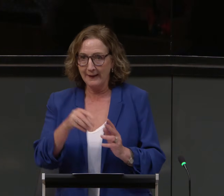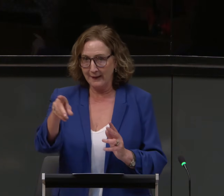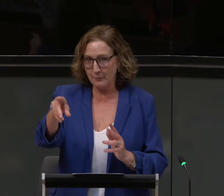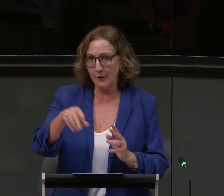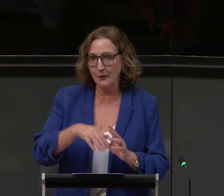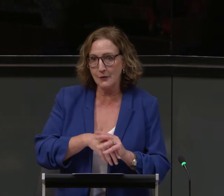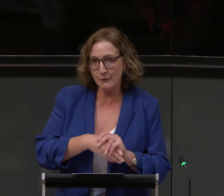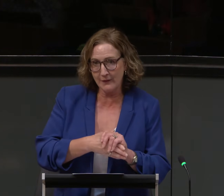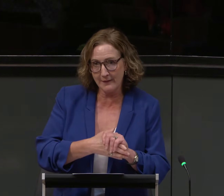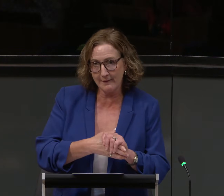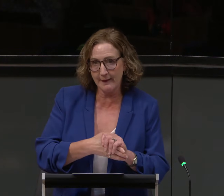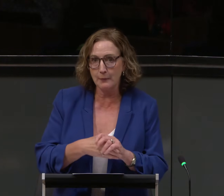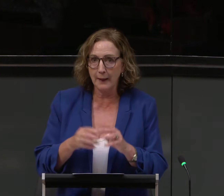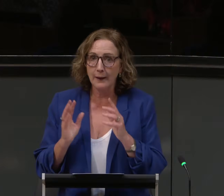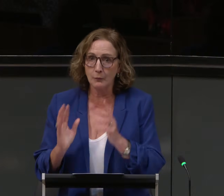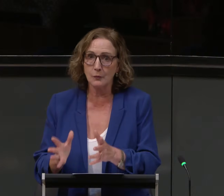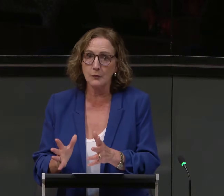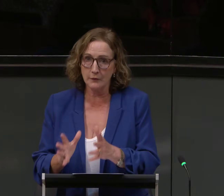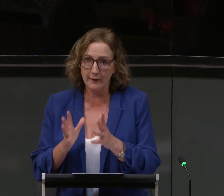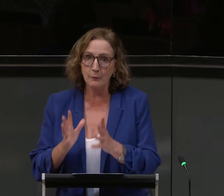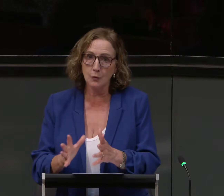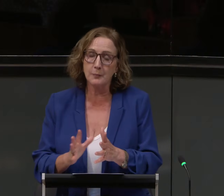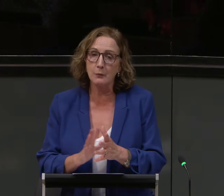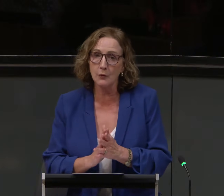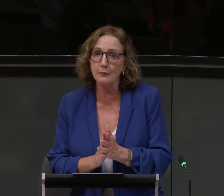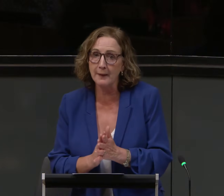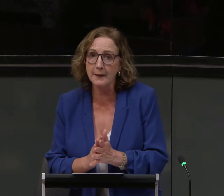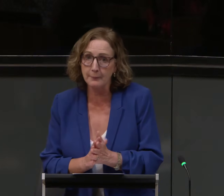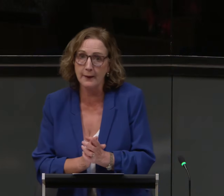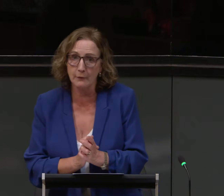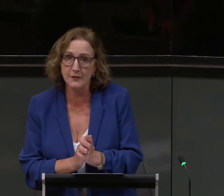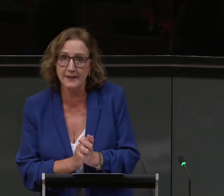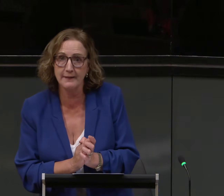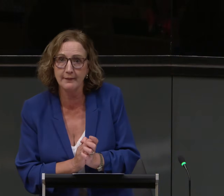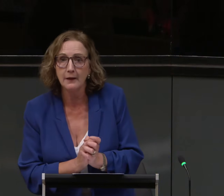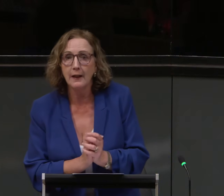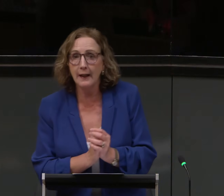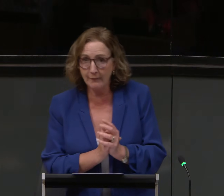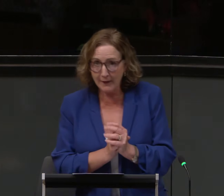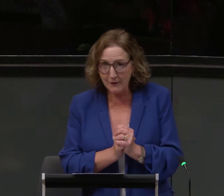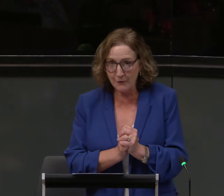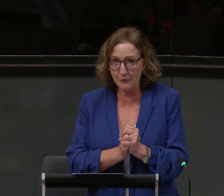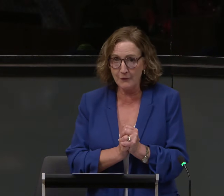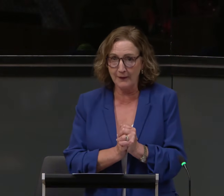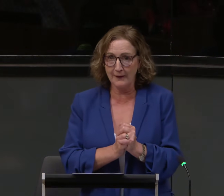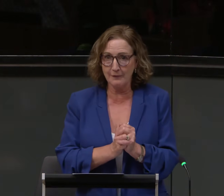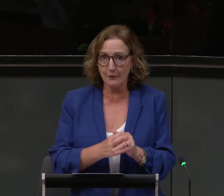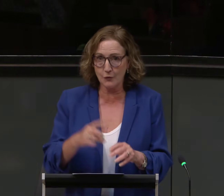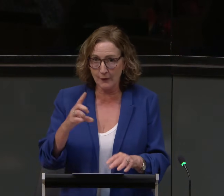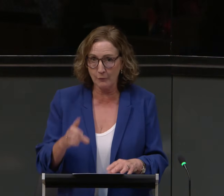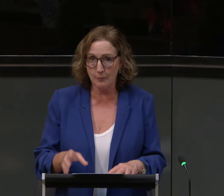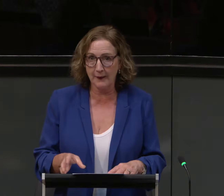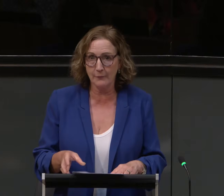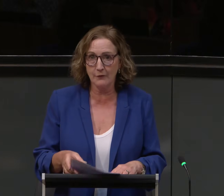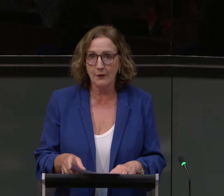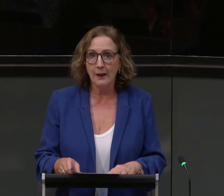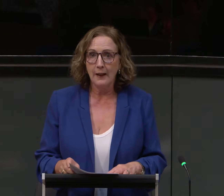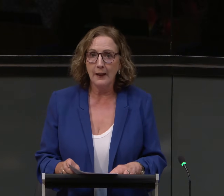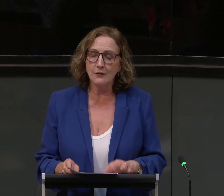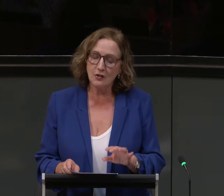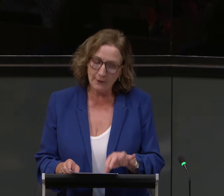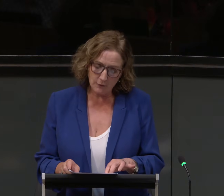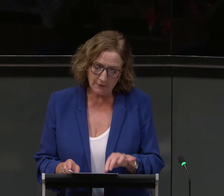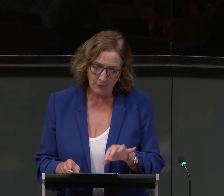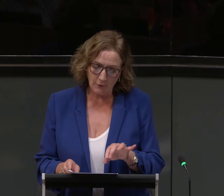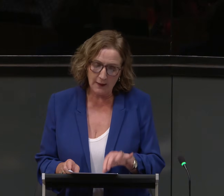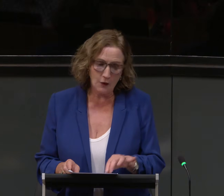me, and Mark, you've said the same, that will be one of my priorities, and the A55, those roundabouts.